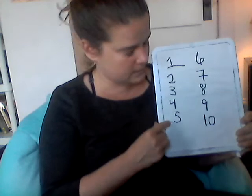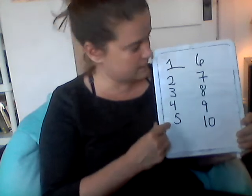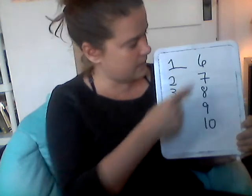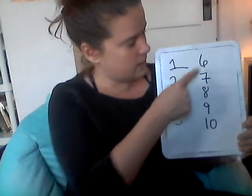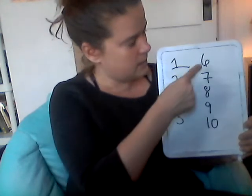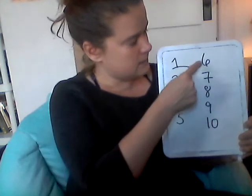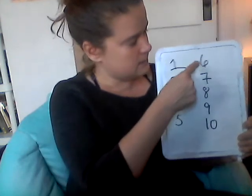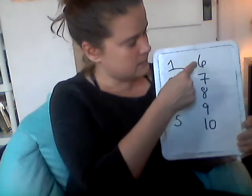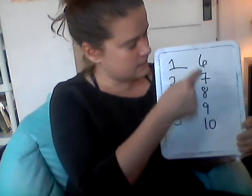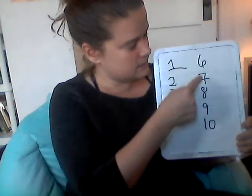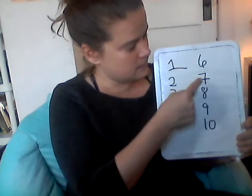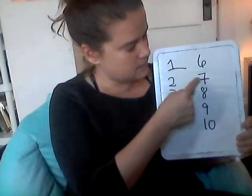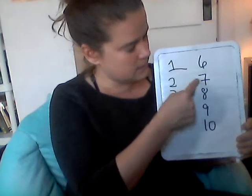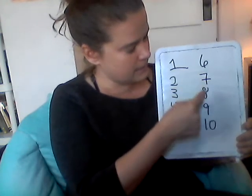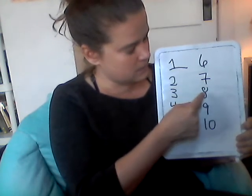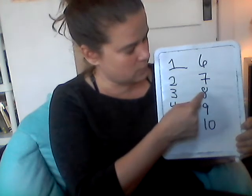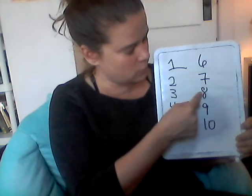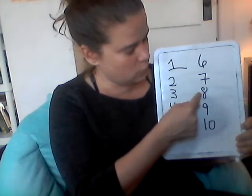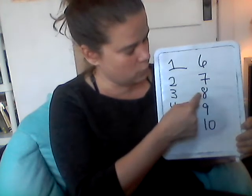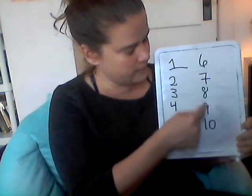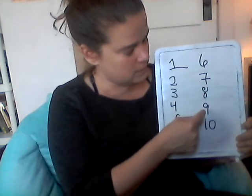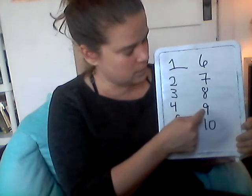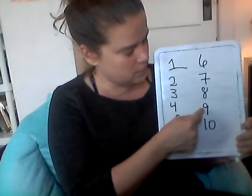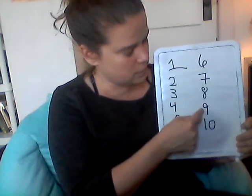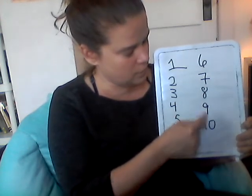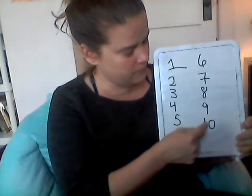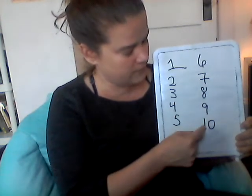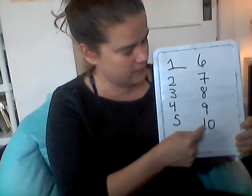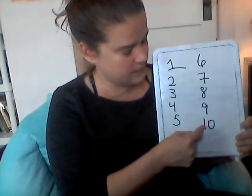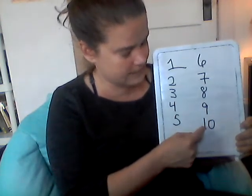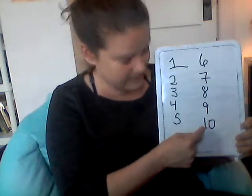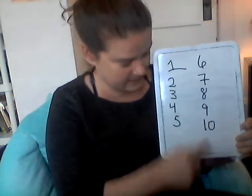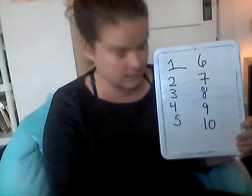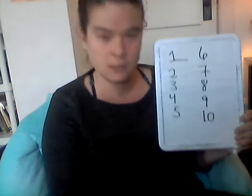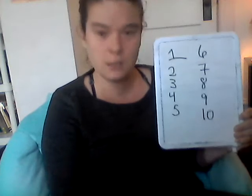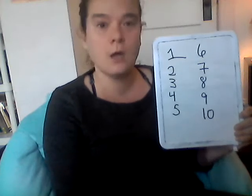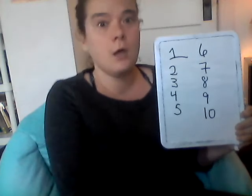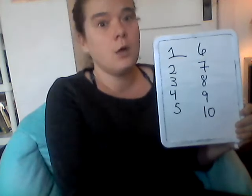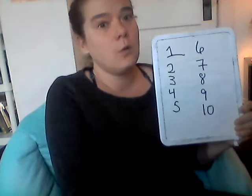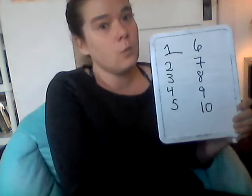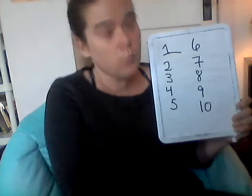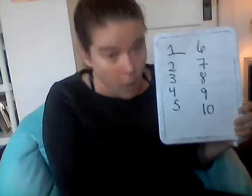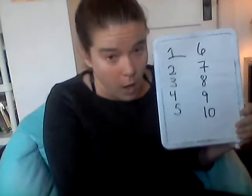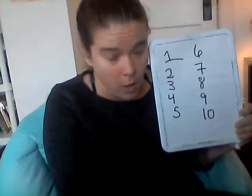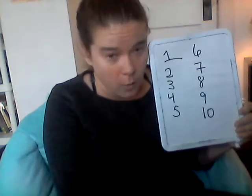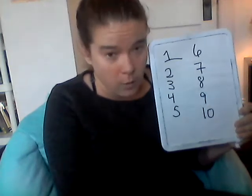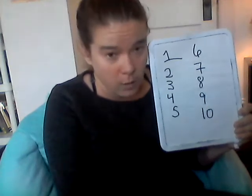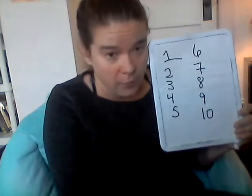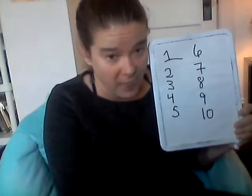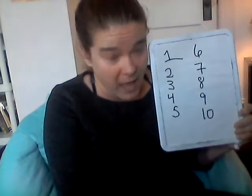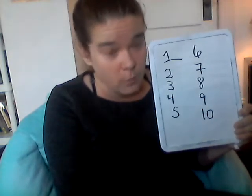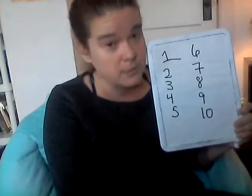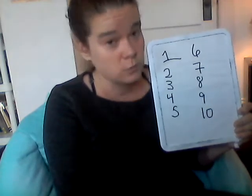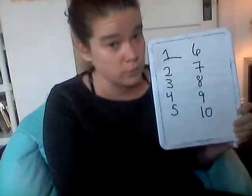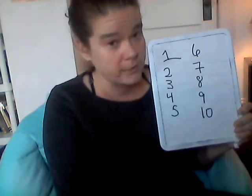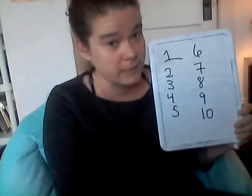cinq, six, sept, huit, neuf, neuf, neuf. Whoa, that was really